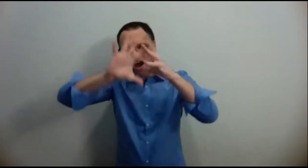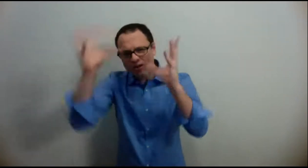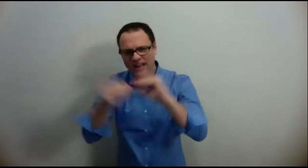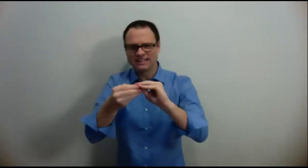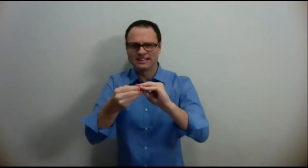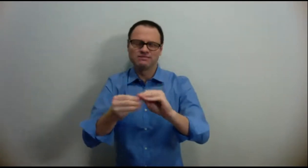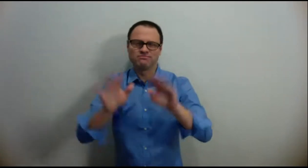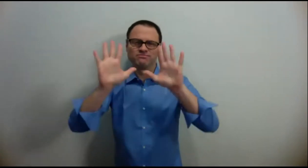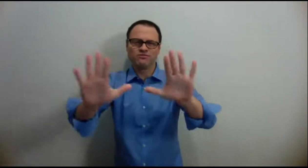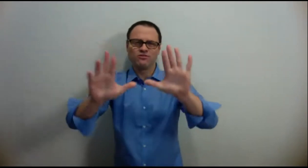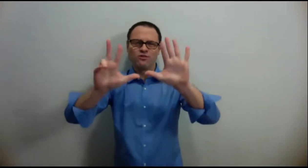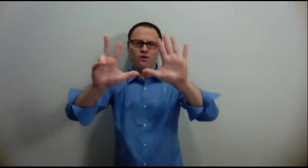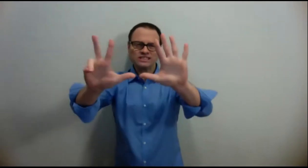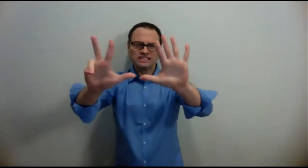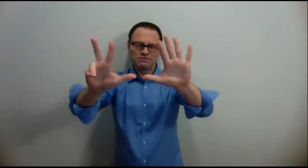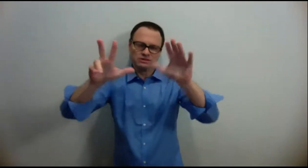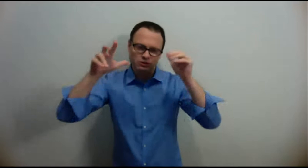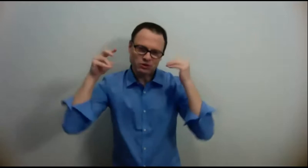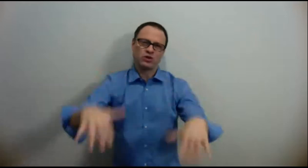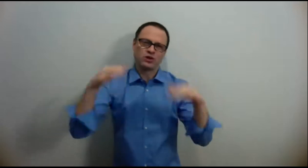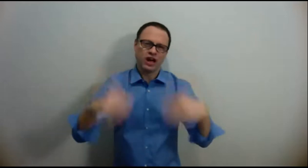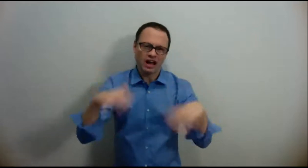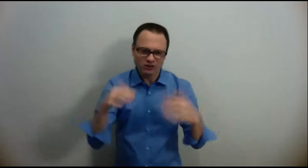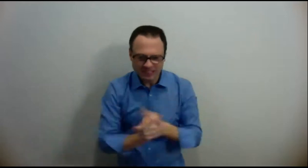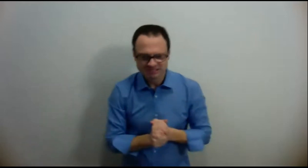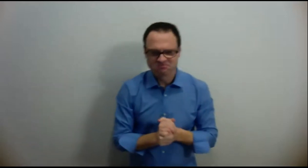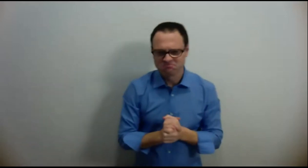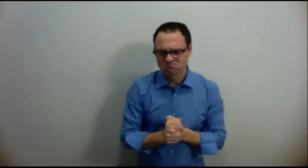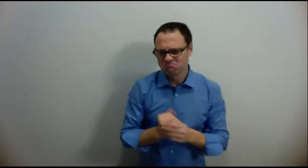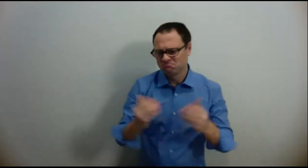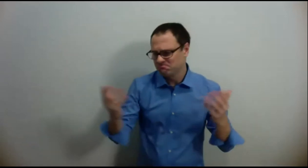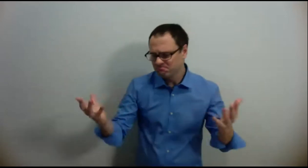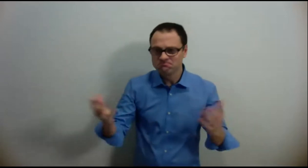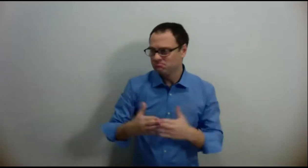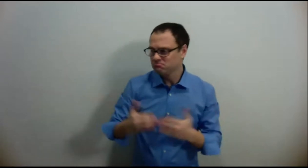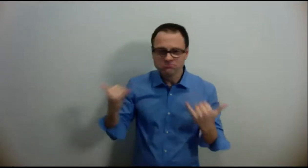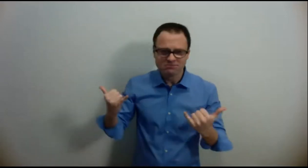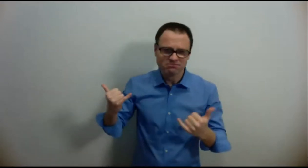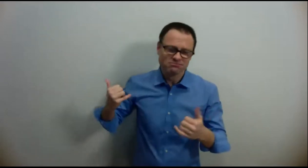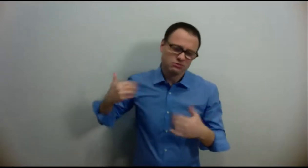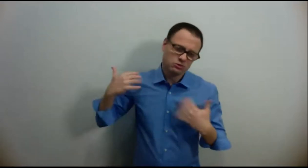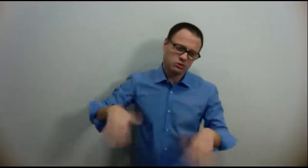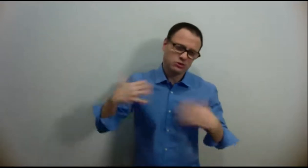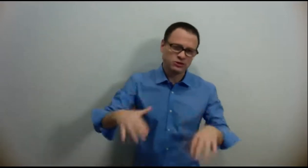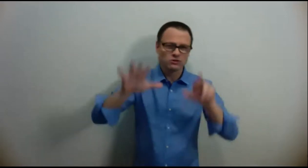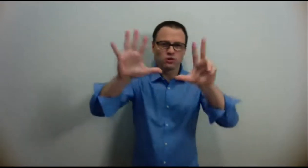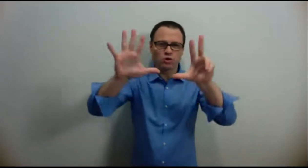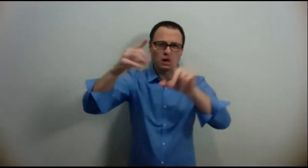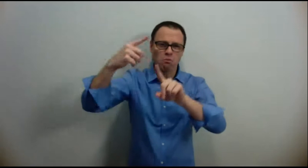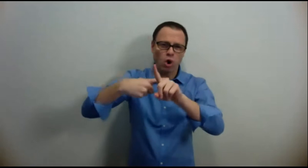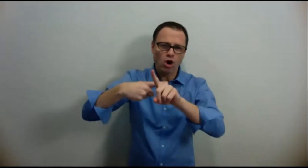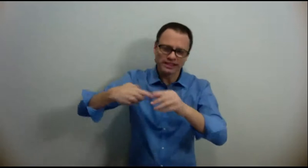events. We have deaf interpreters from 18 countries. Imamo gluhe tolmače iz 18